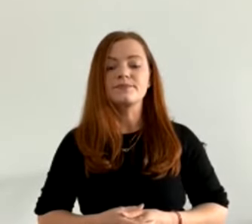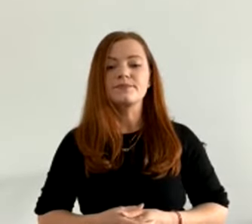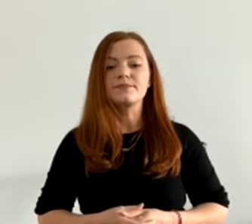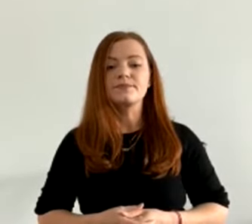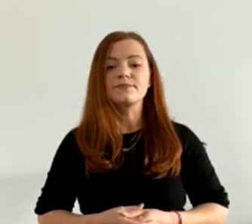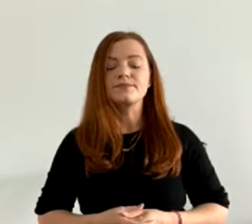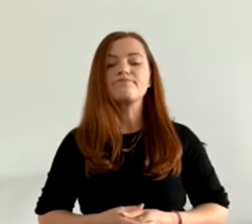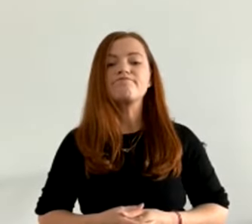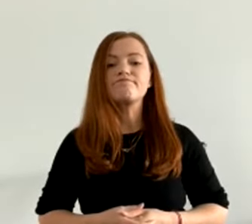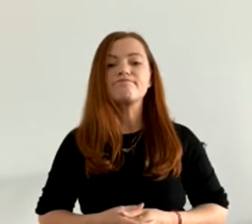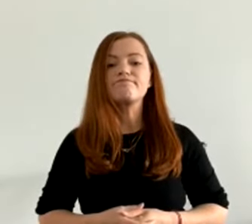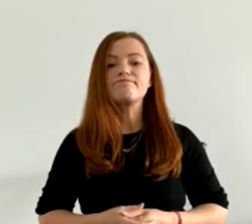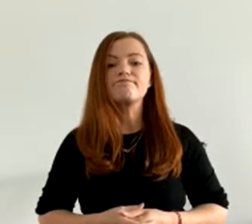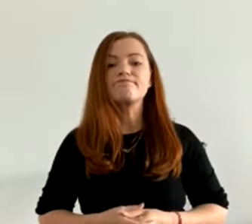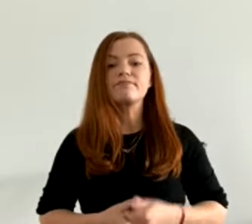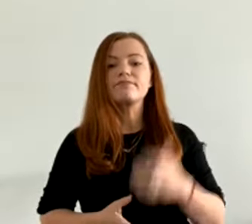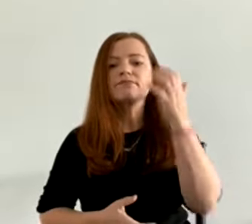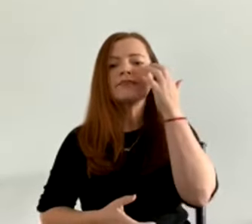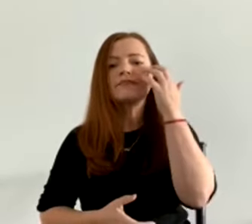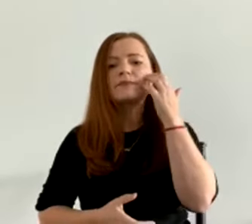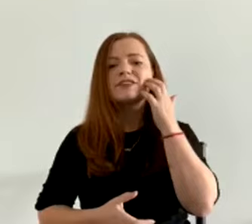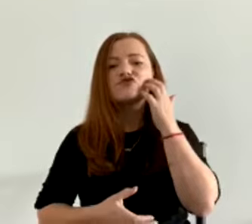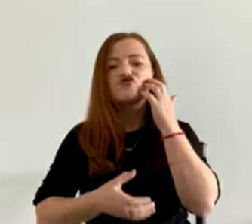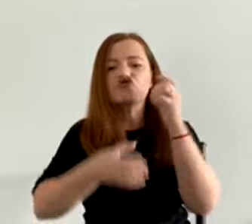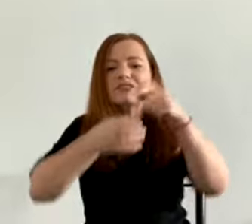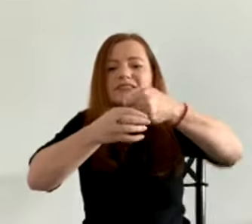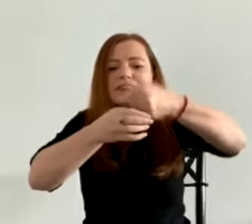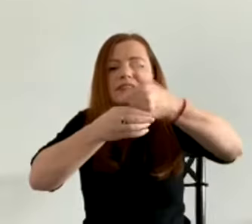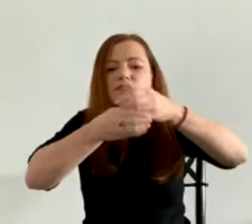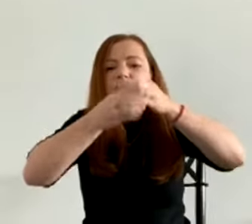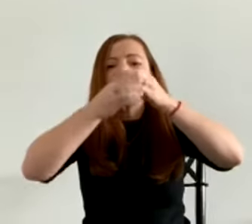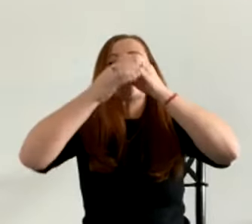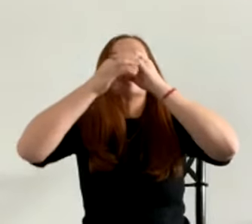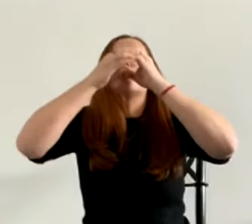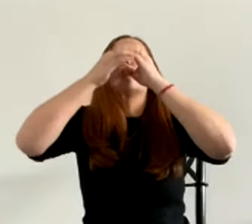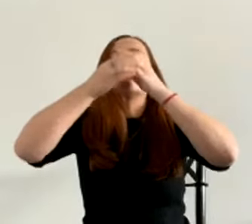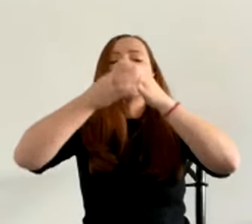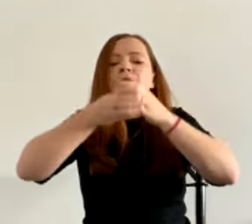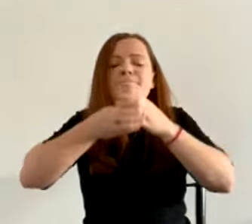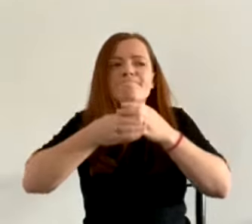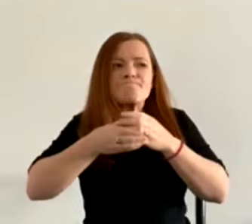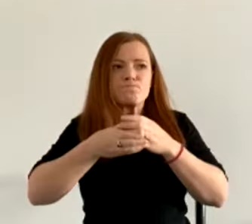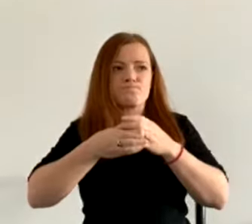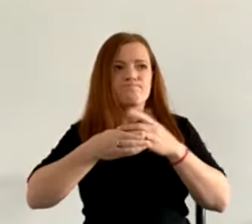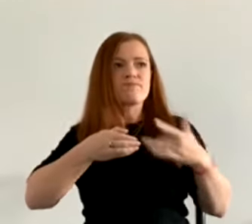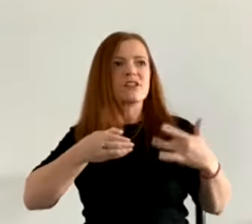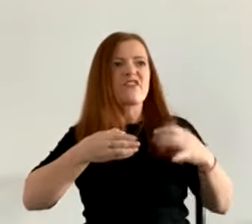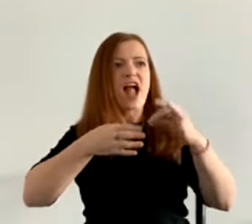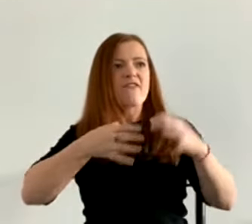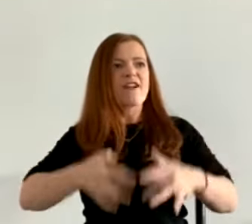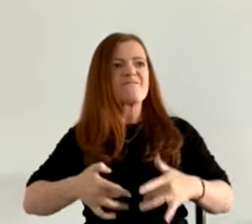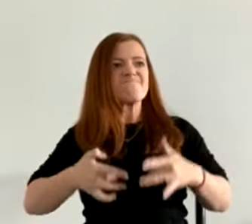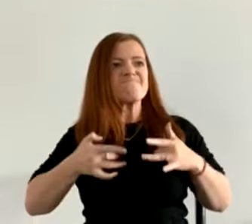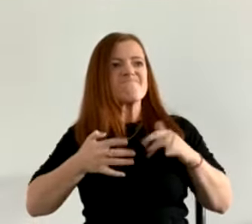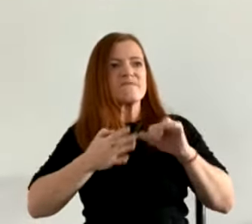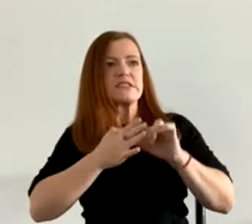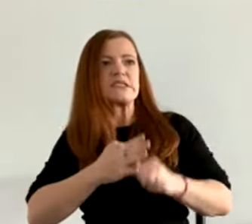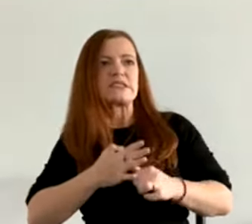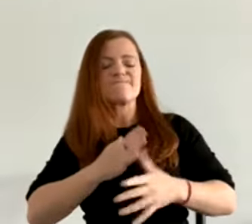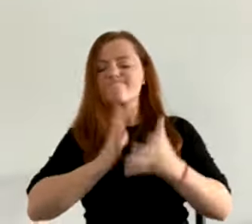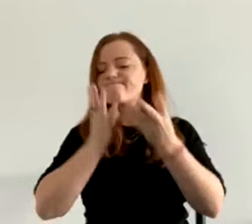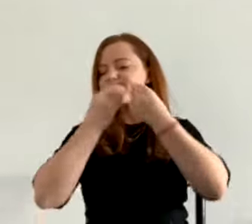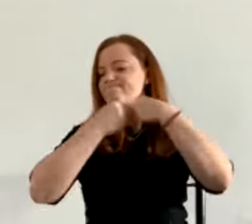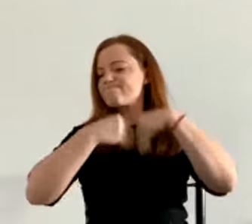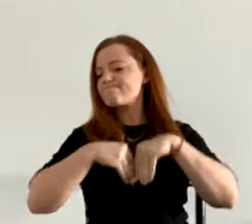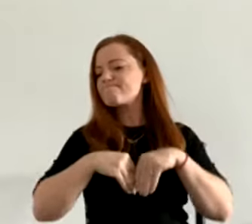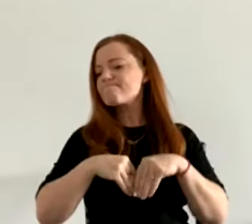I drink the juice from the tin peaches. I gulp down the survivor syndrome and ignore the urge to add cream